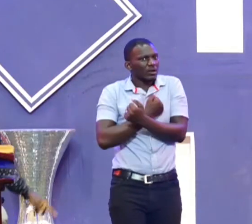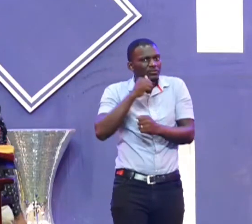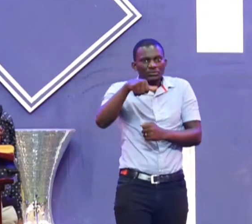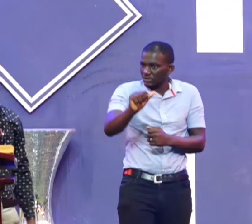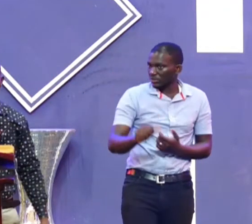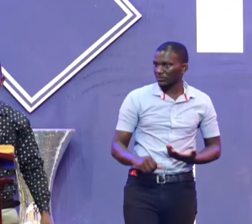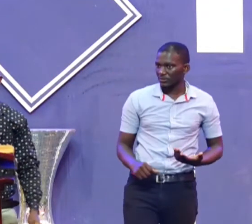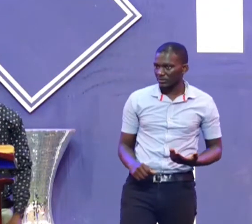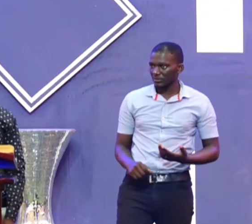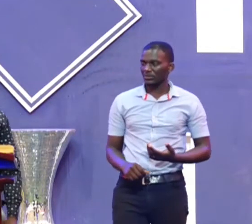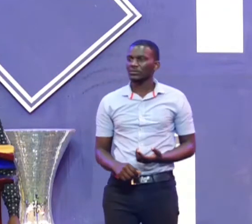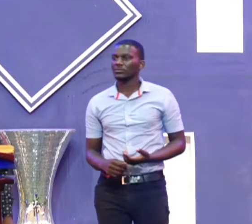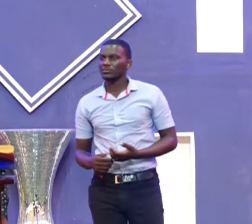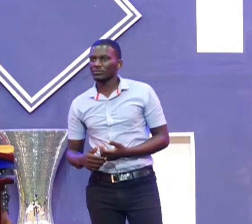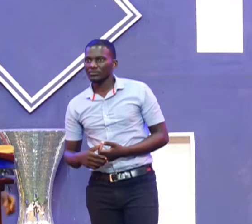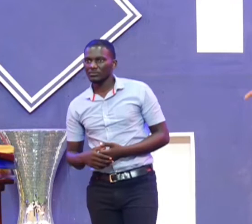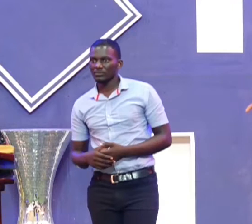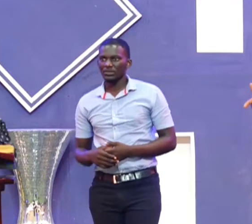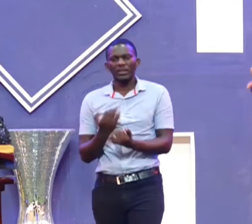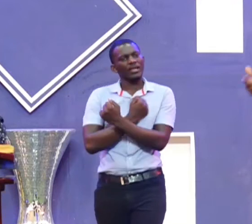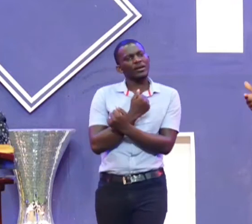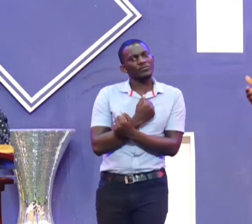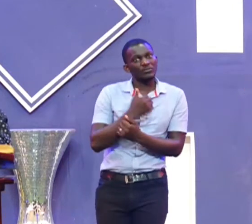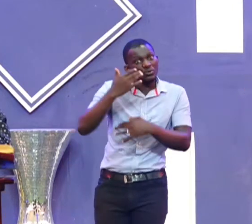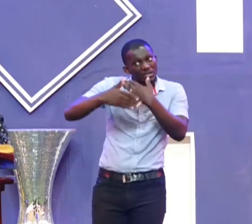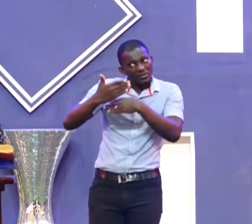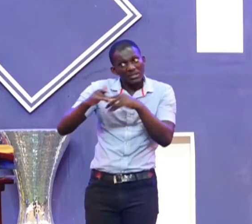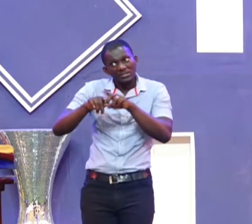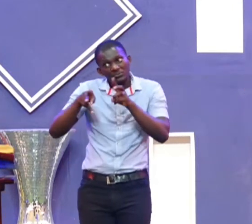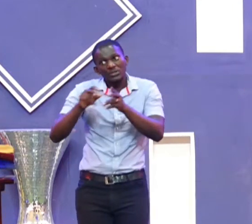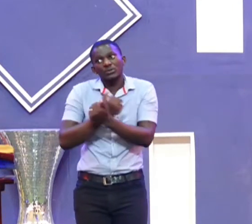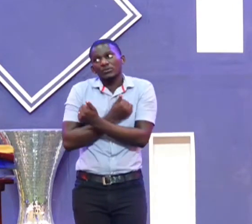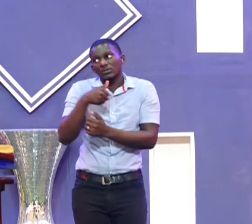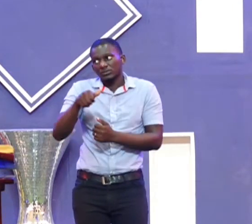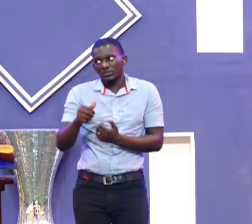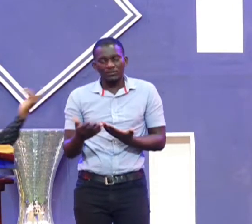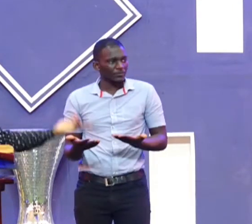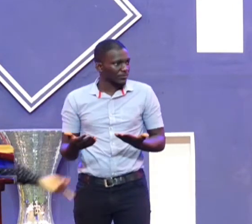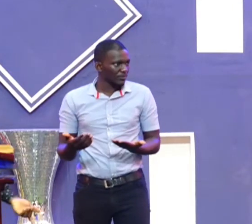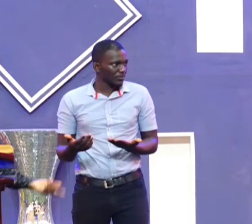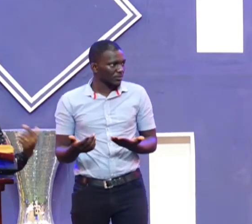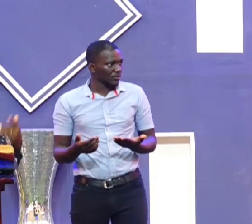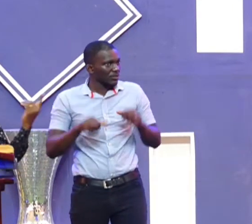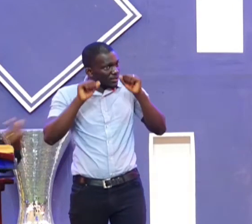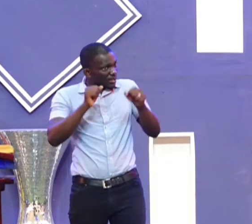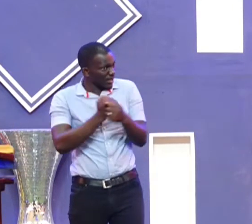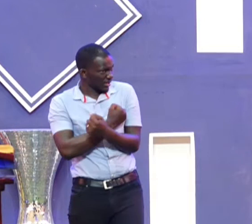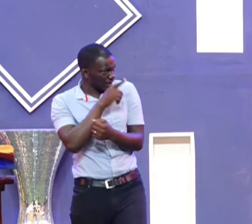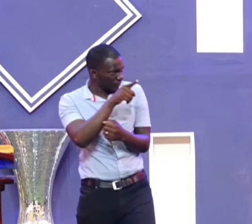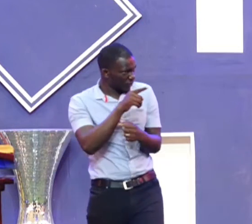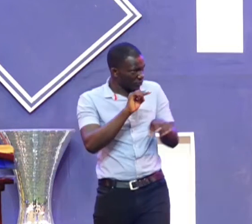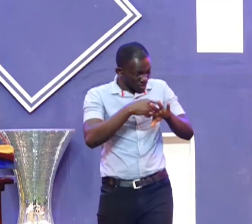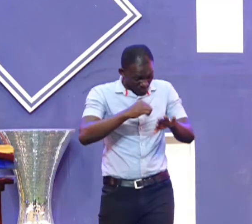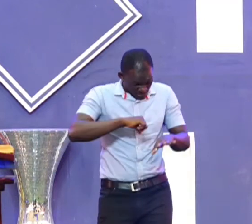That weyagale nga gwe bweyagala muliraanawo nga gwe bweyagala. So can I love you when I don't love myself? Sobola okwagala nga